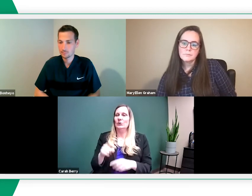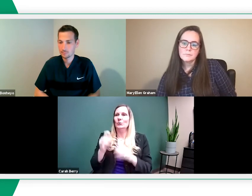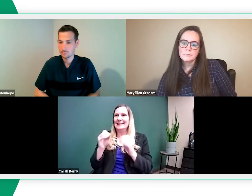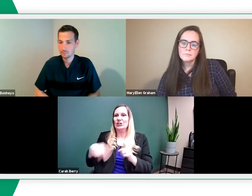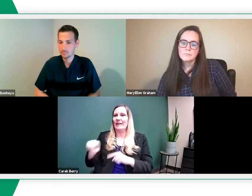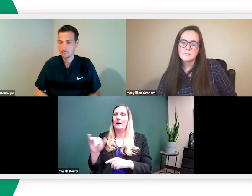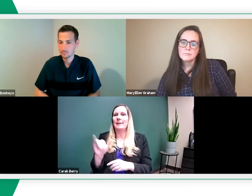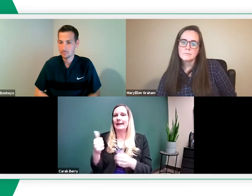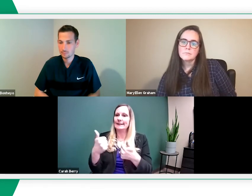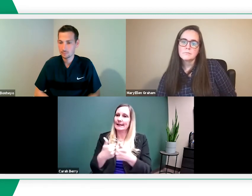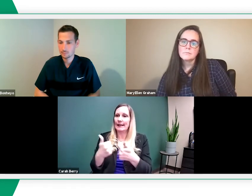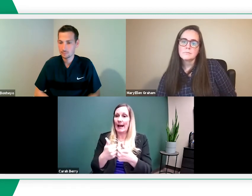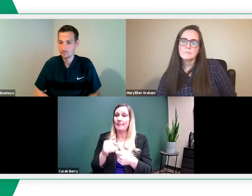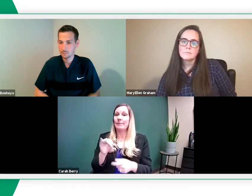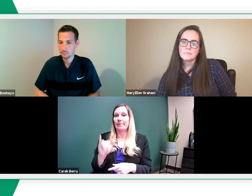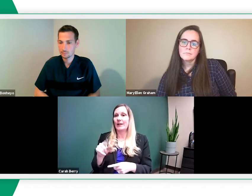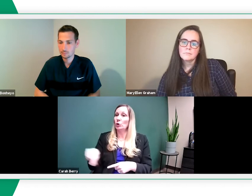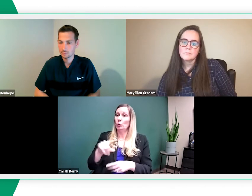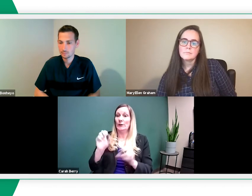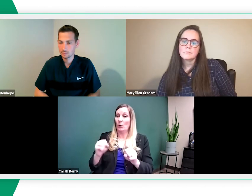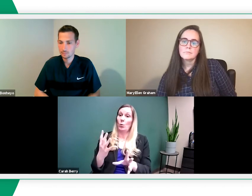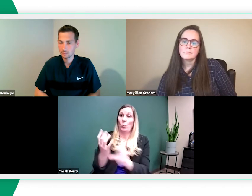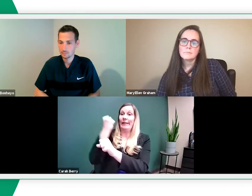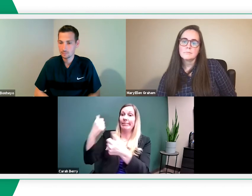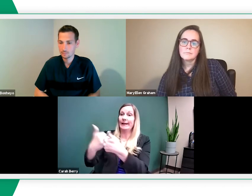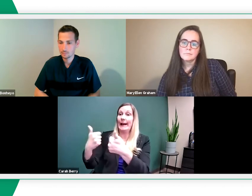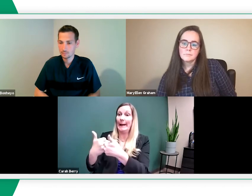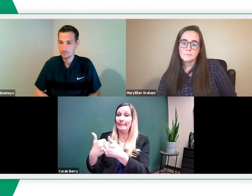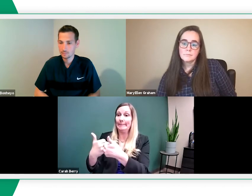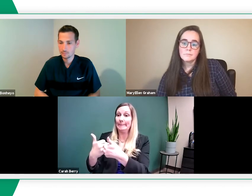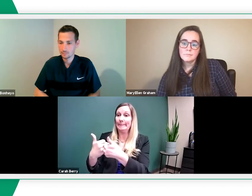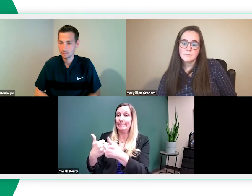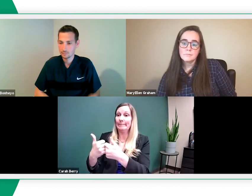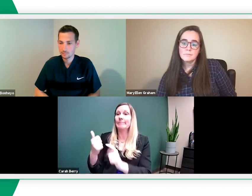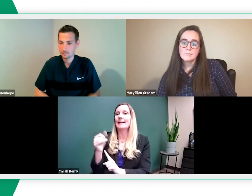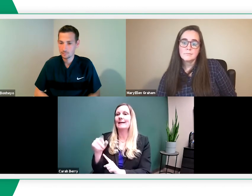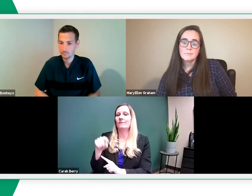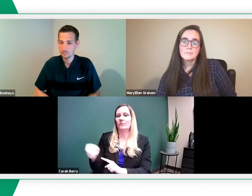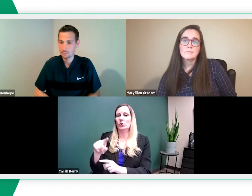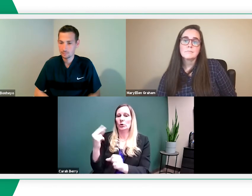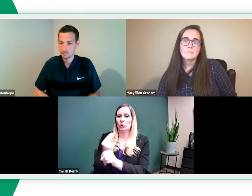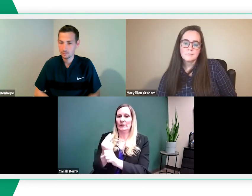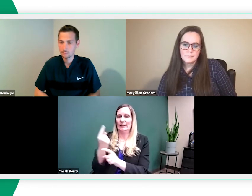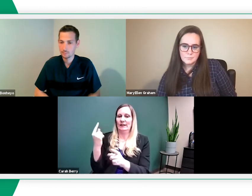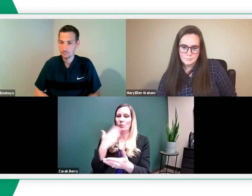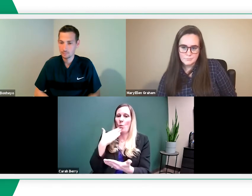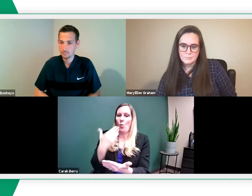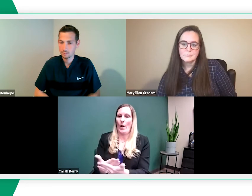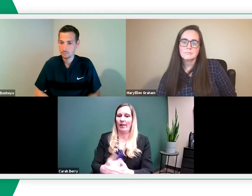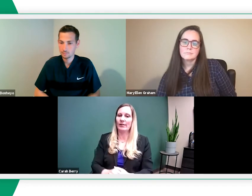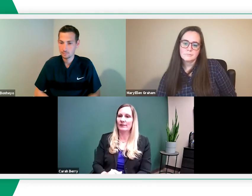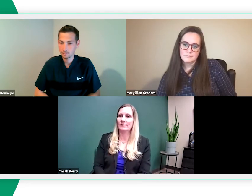So yes, but at the same time, we need to teach them that the game is like the whole thing is a game, and you can